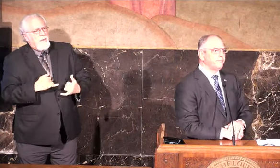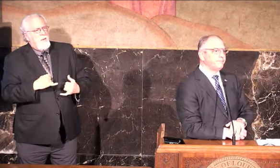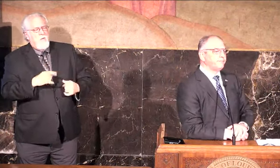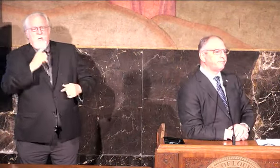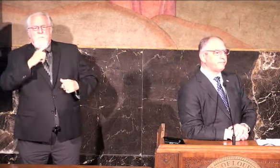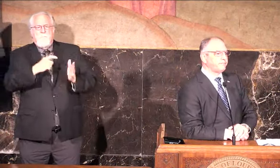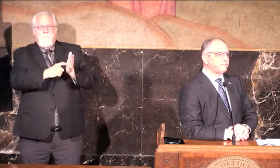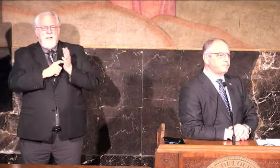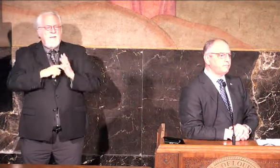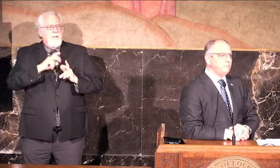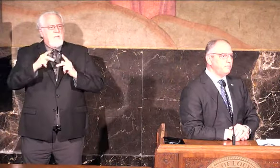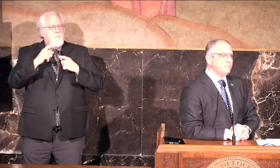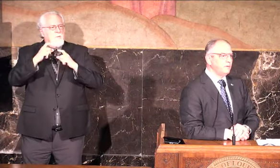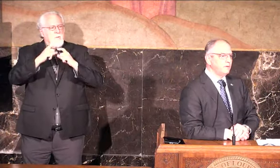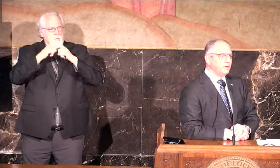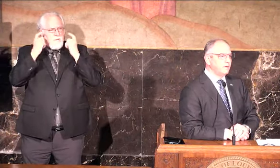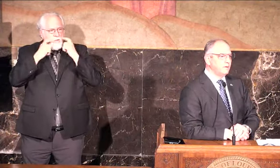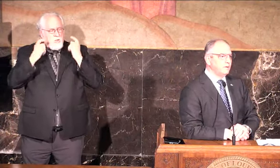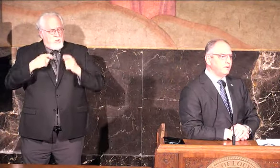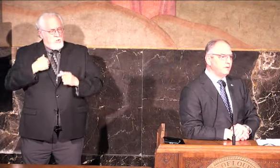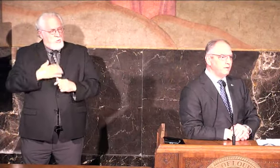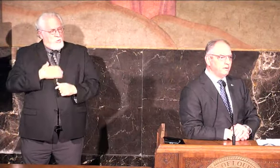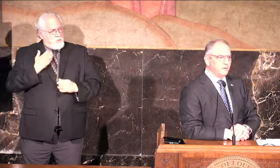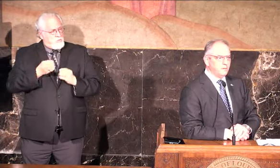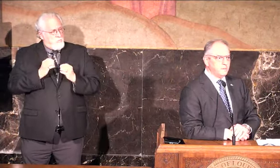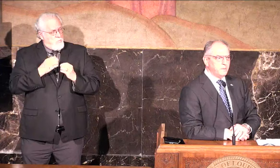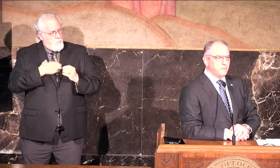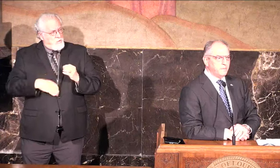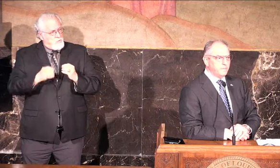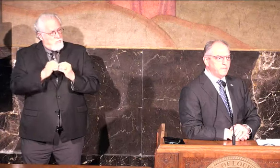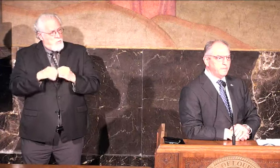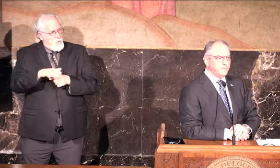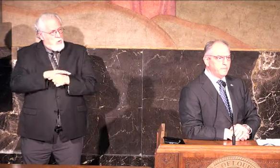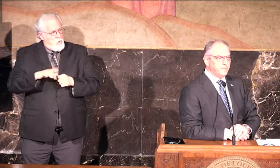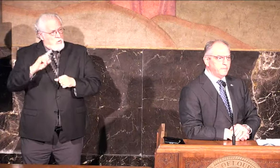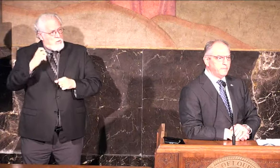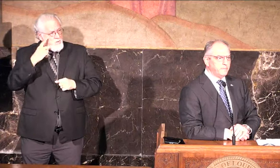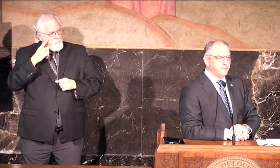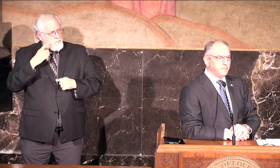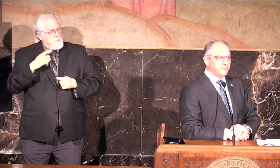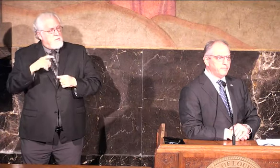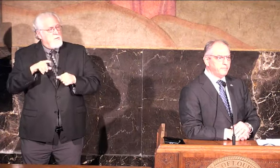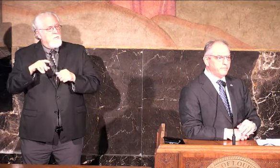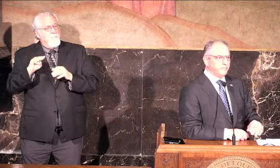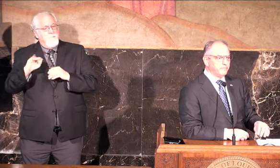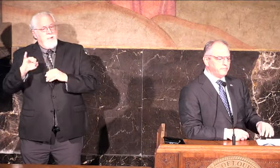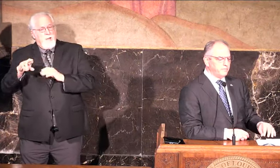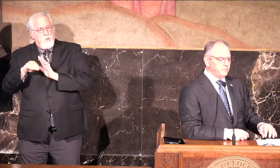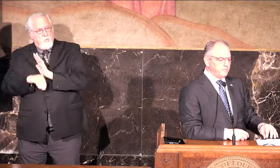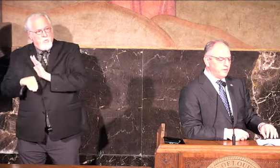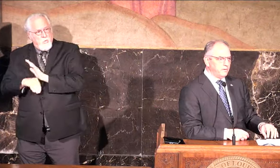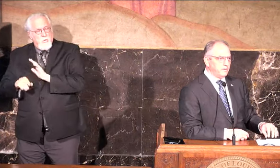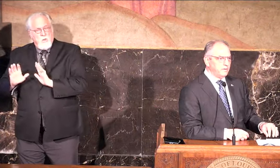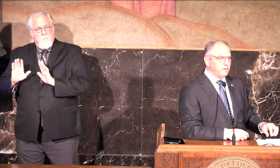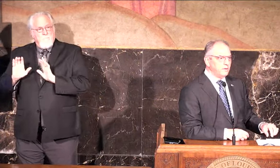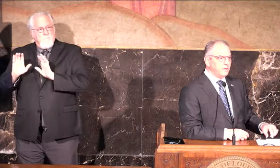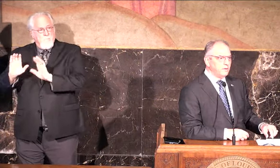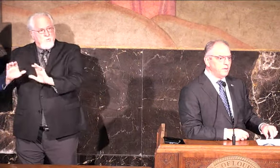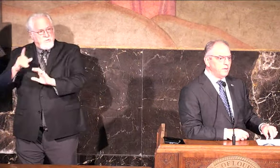masks, but do you wish more local government leaders would go the way of the mayor in New Orleans to sort of push